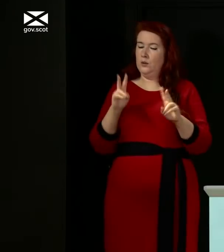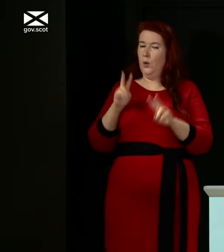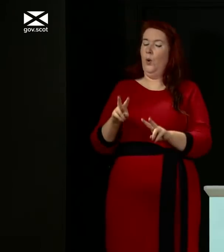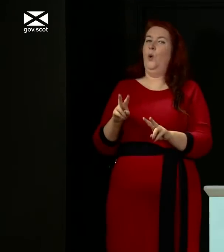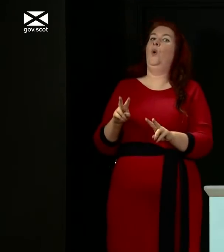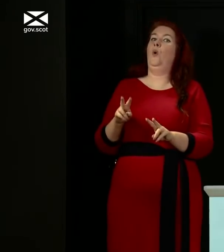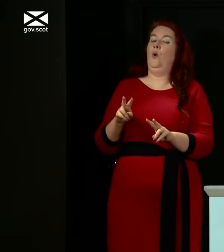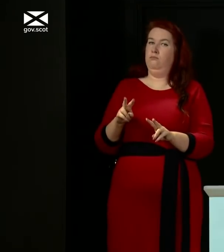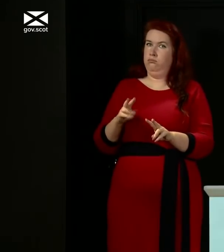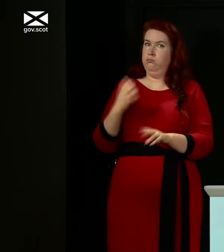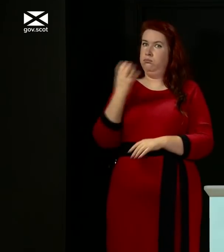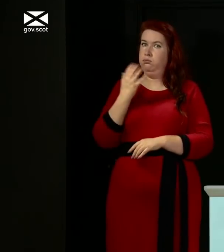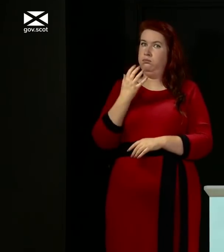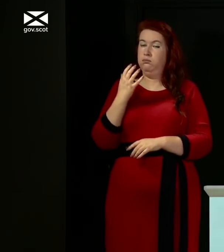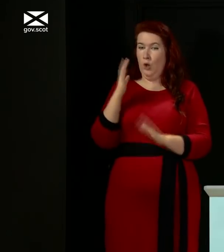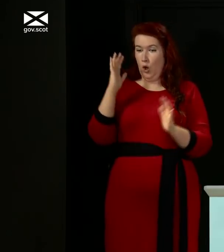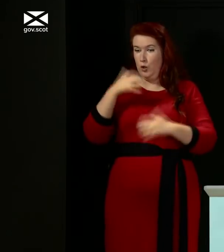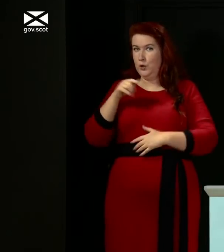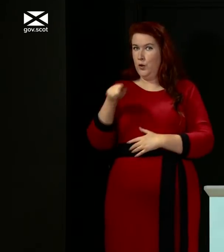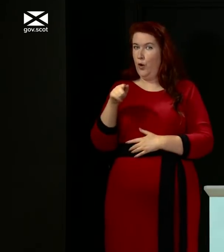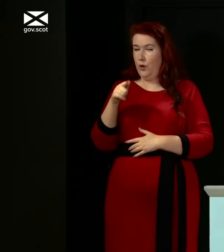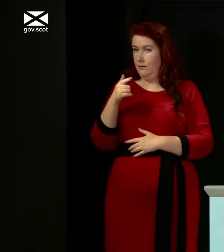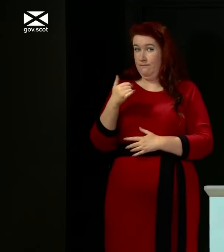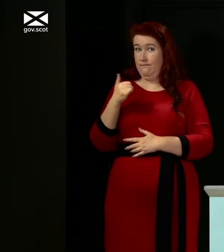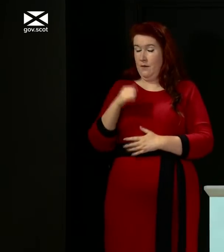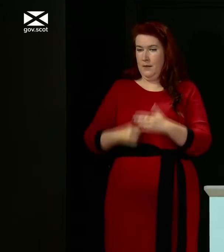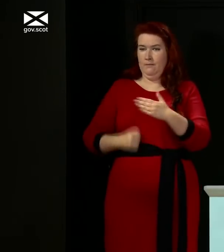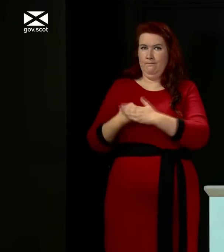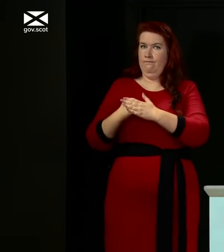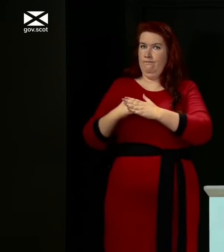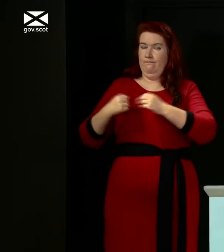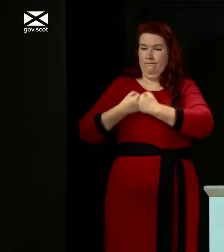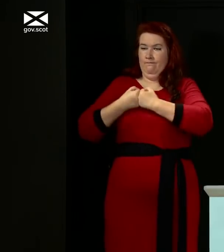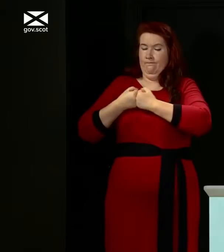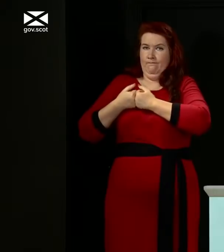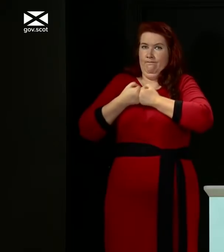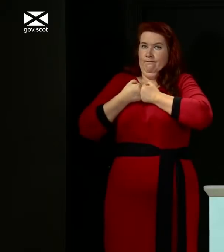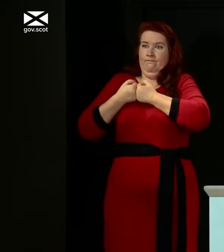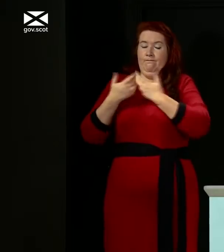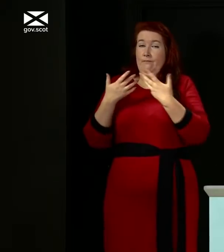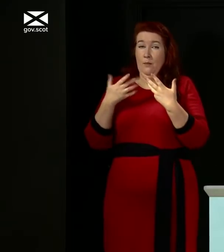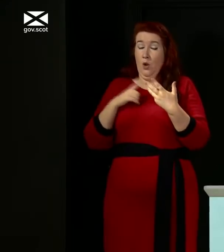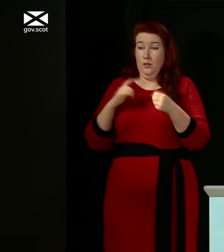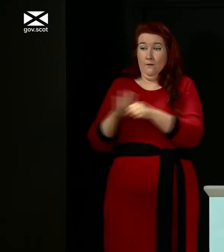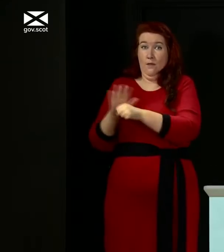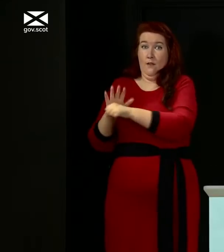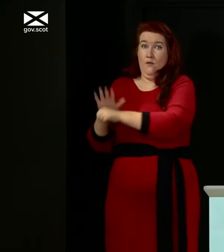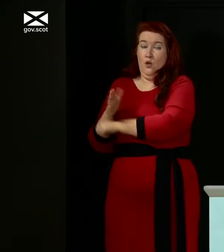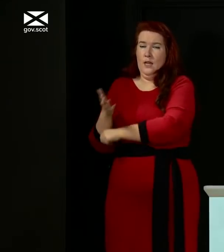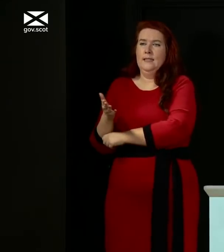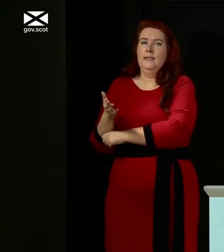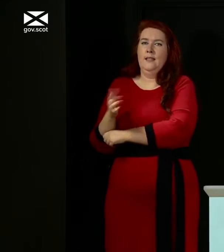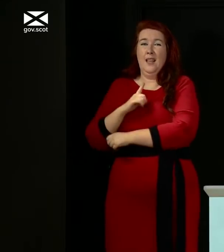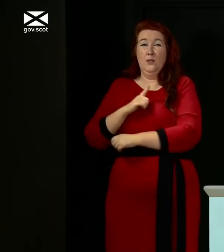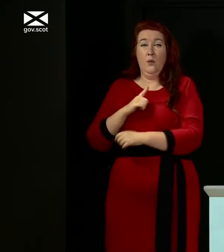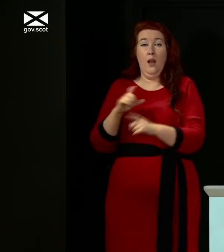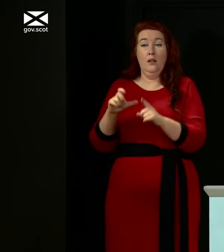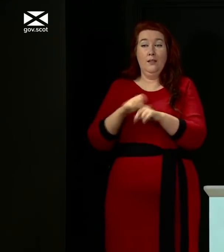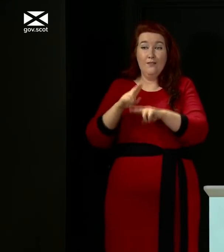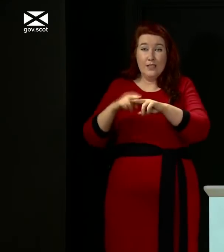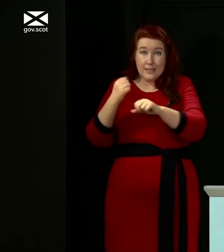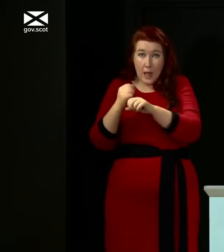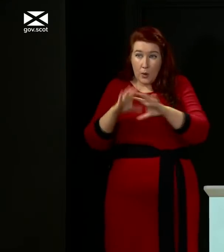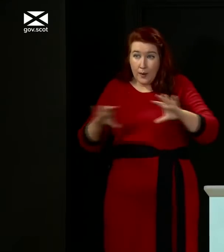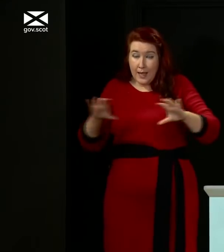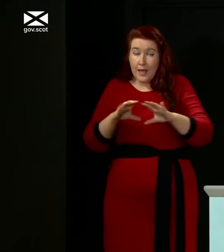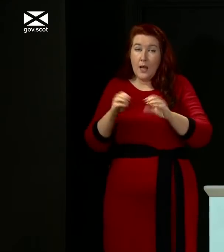greatest immediate concern about hospital capacity. And that makes it all the more important that people in Borders and Dumfries and Galloway right across the